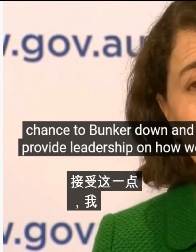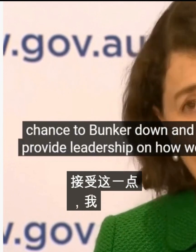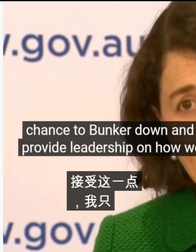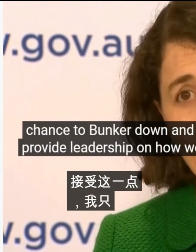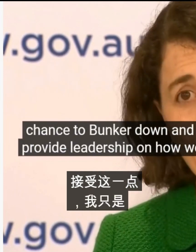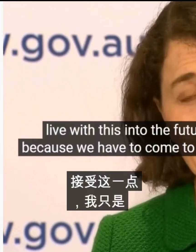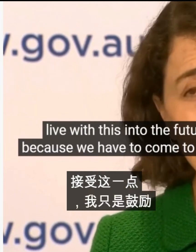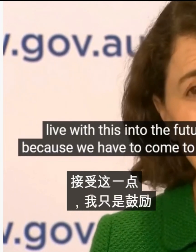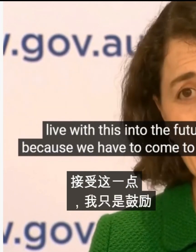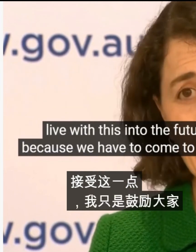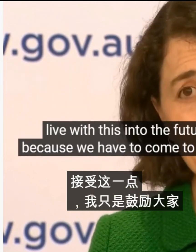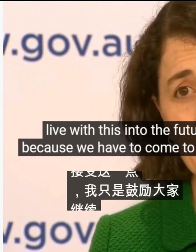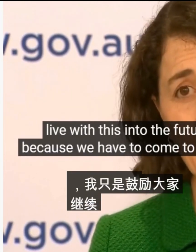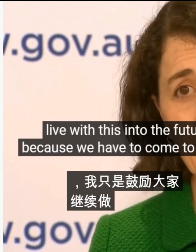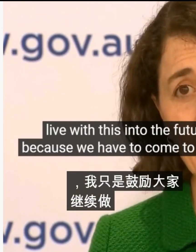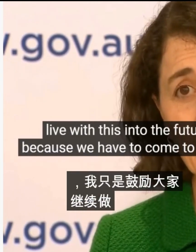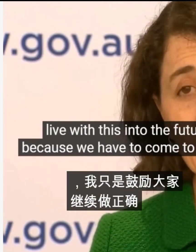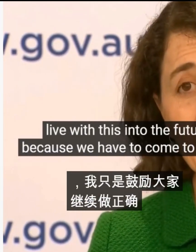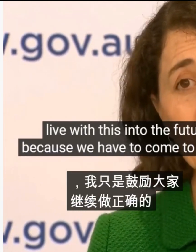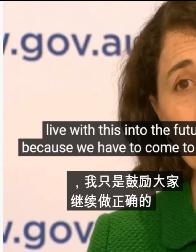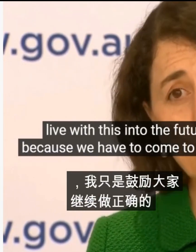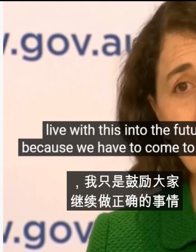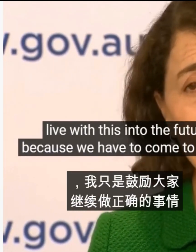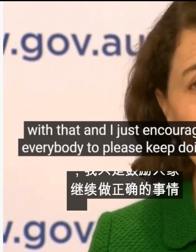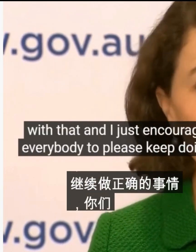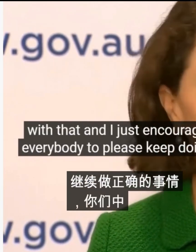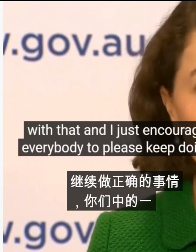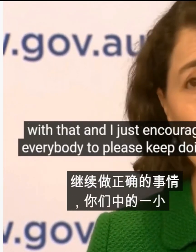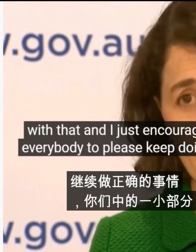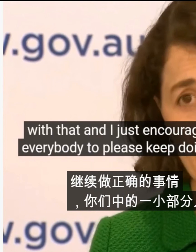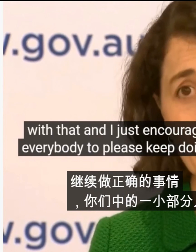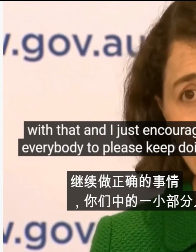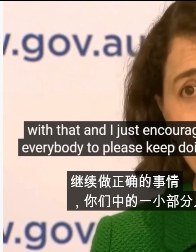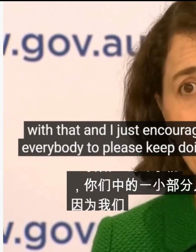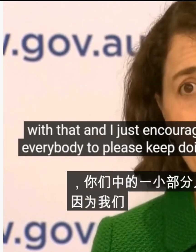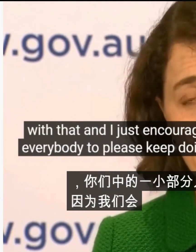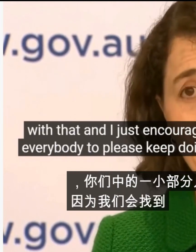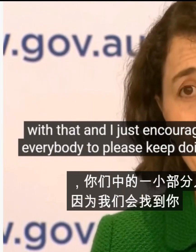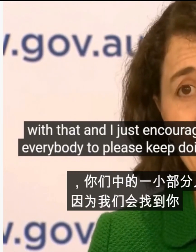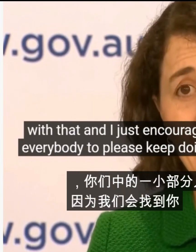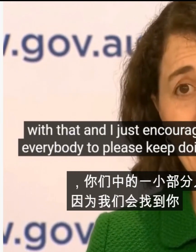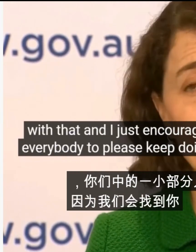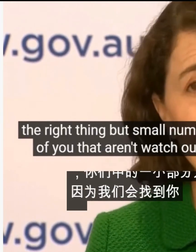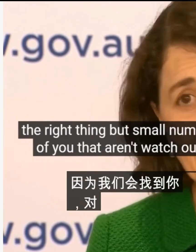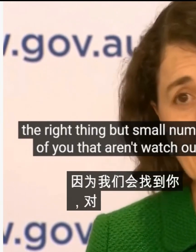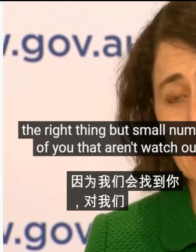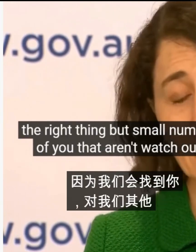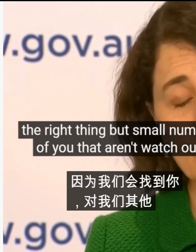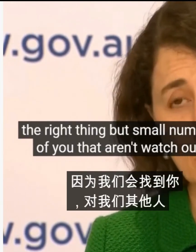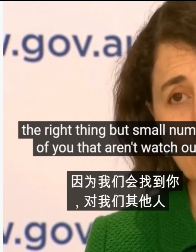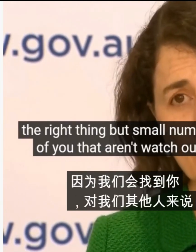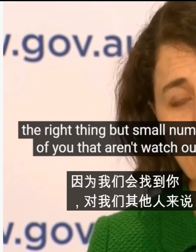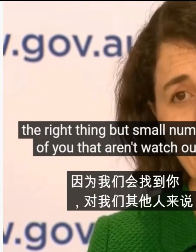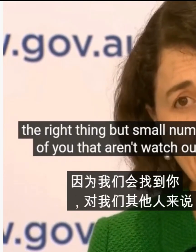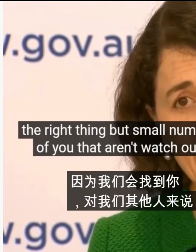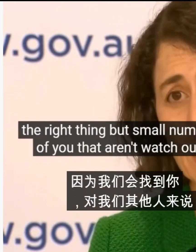And I just encourage everybody to please keep doing the right thing. The small number of you that aren't, watch out, because we'll find you. And for the rest of